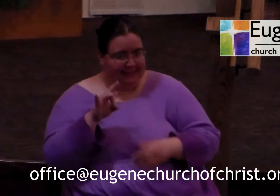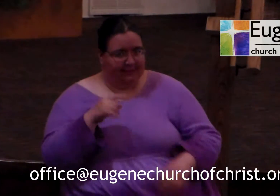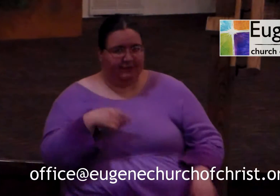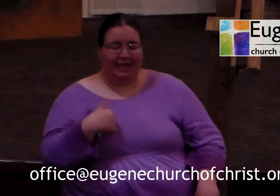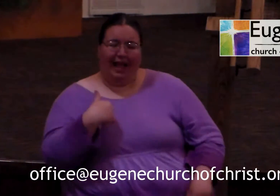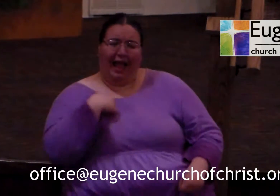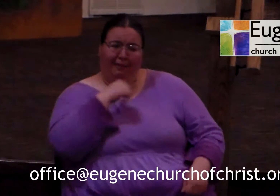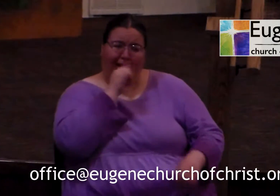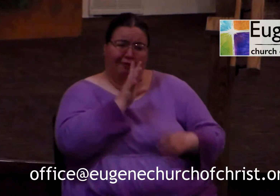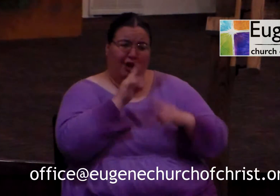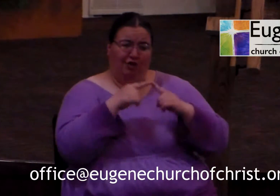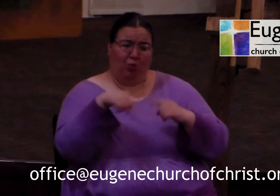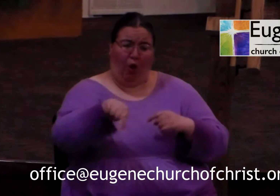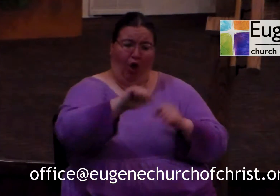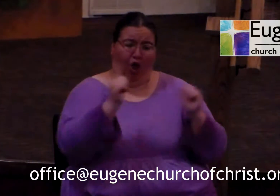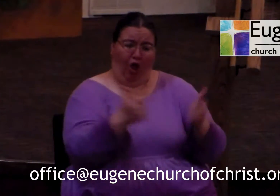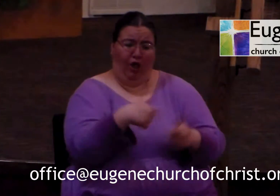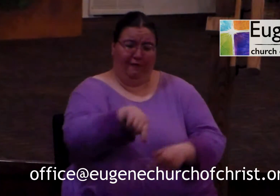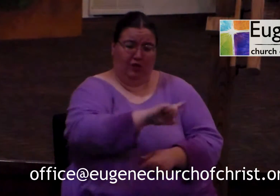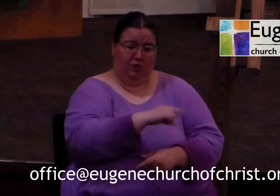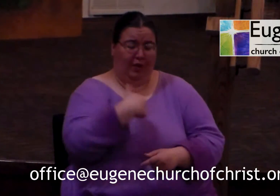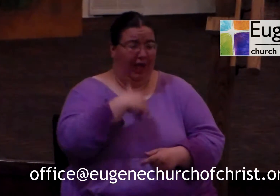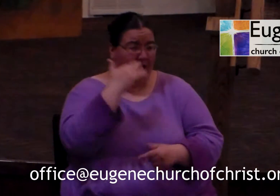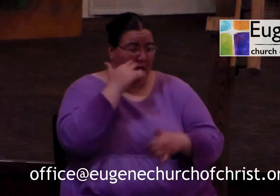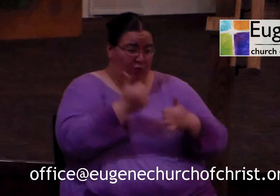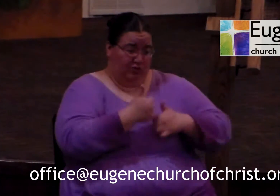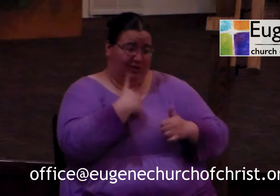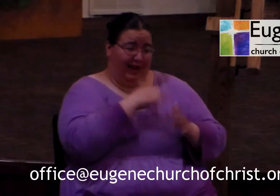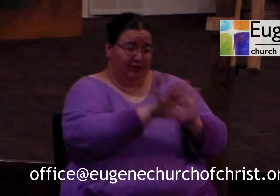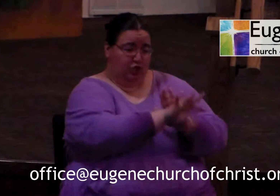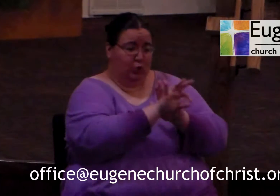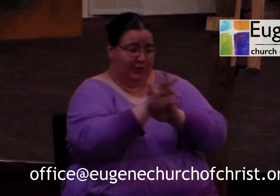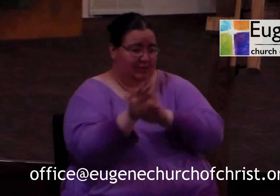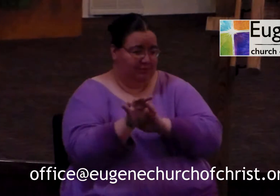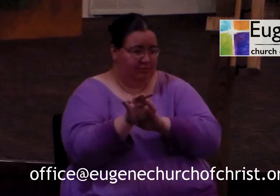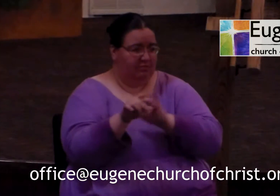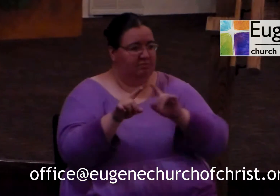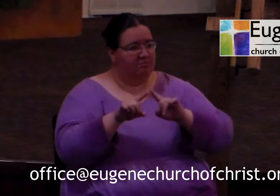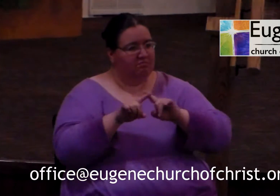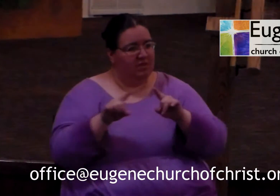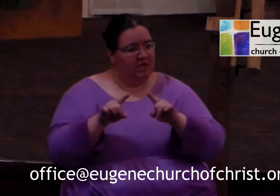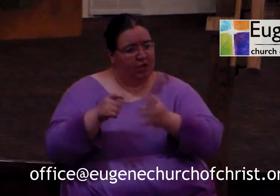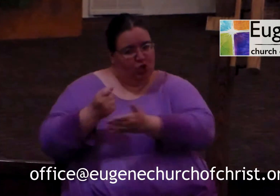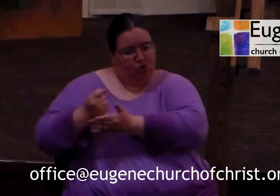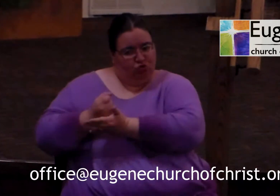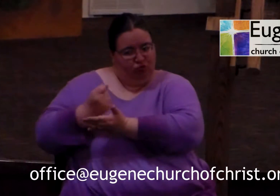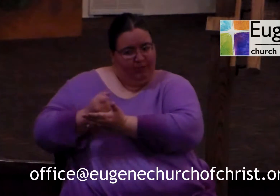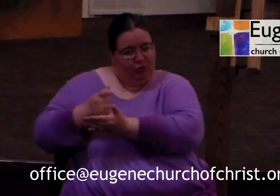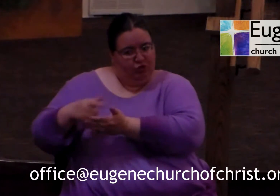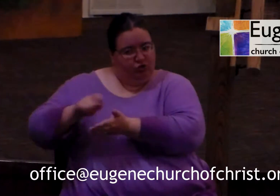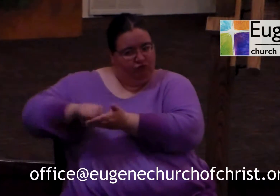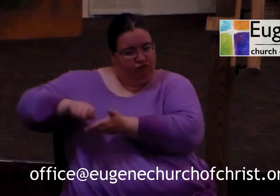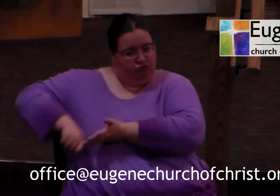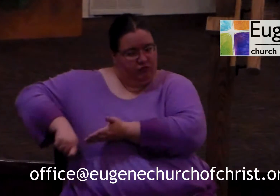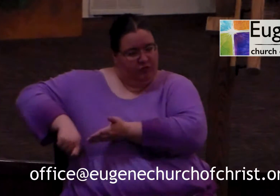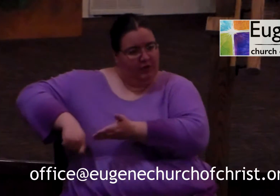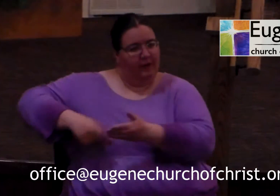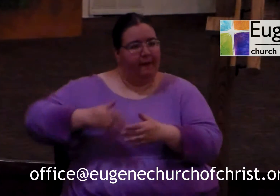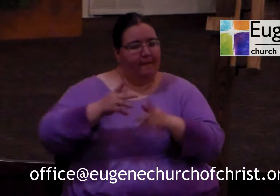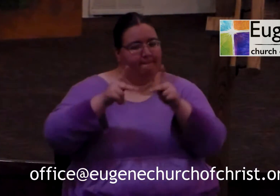chosen, but this is to fulfill the scripture. He who shares my bread has lifted up his heel against me. I'm telling you now before it happens, so that